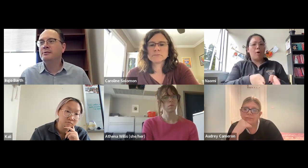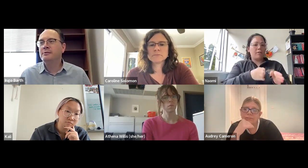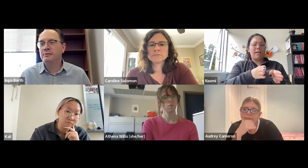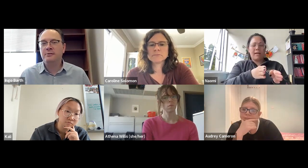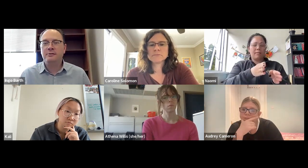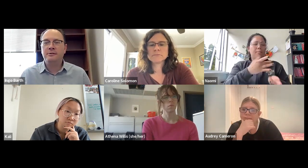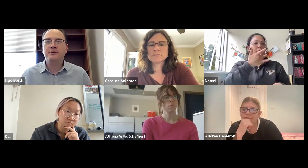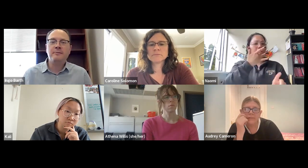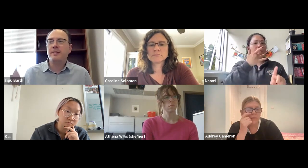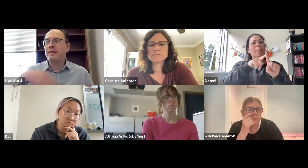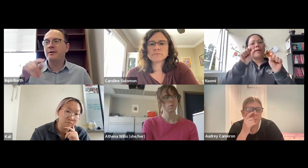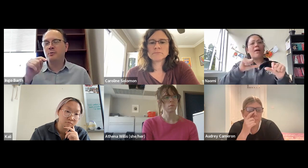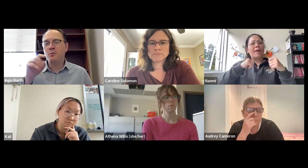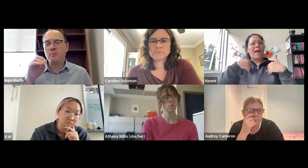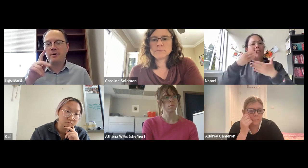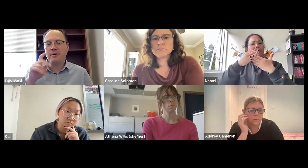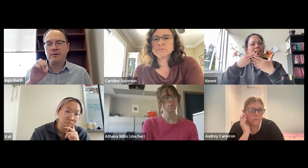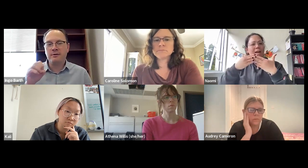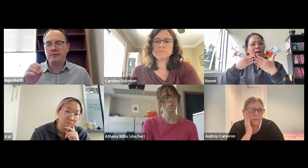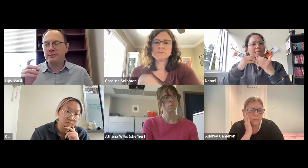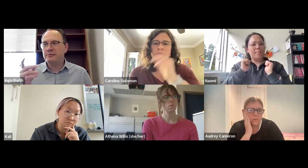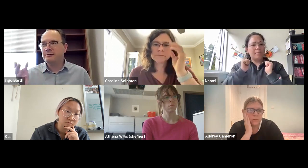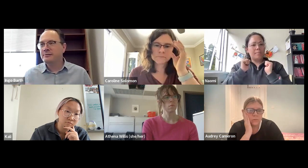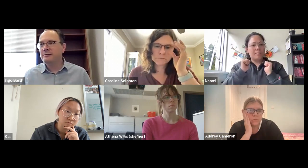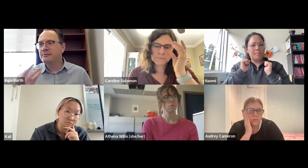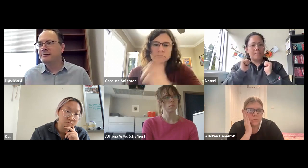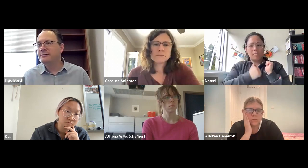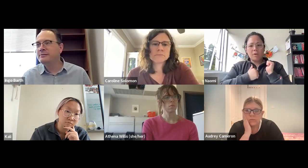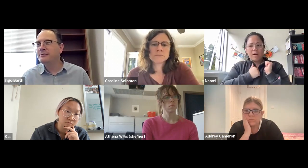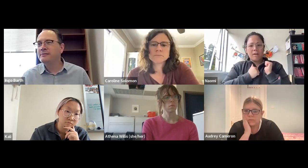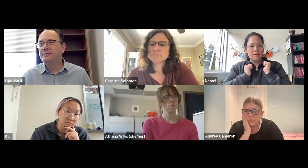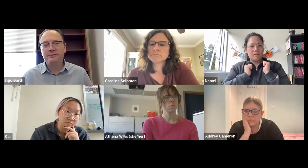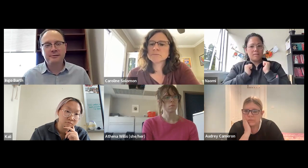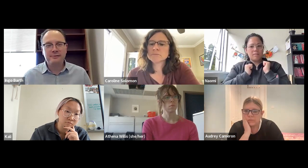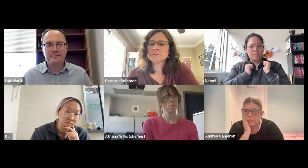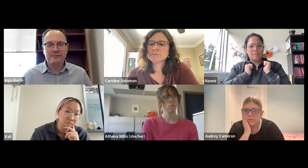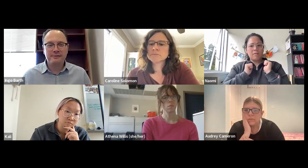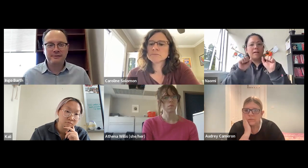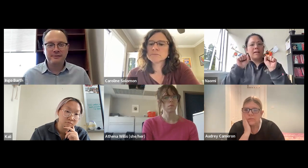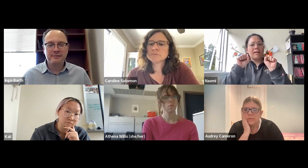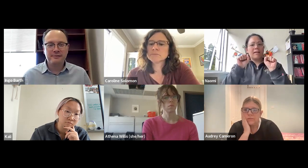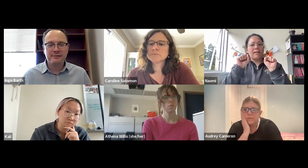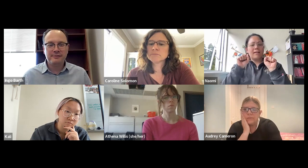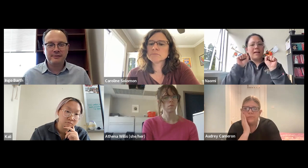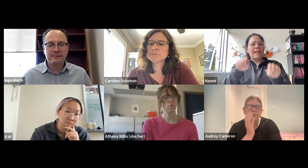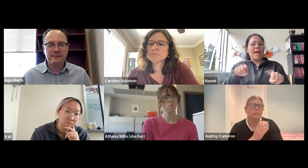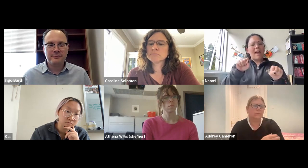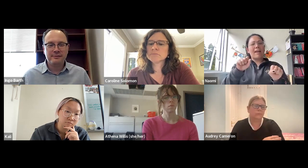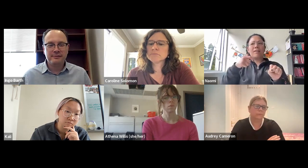here. Okay, there's this preference for being in person, but oh, I'm sorry if someone else was.